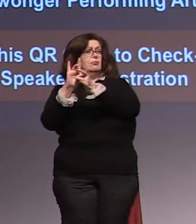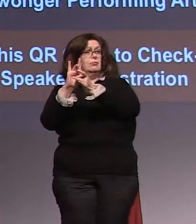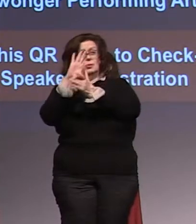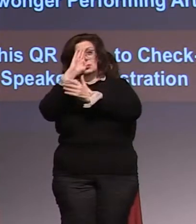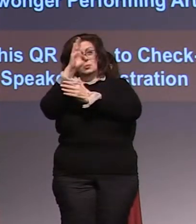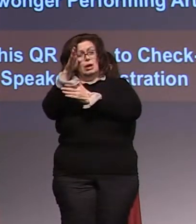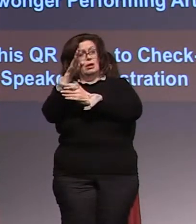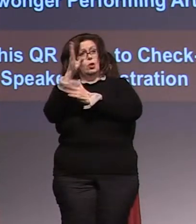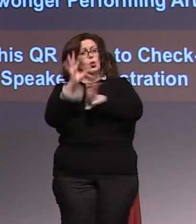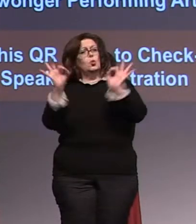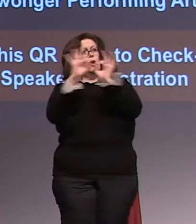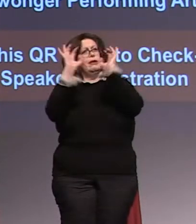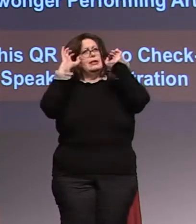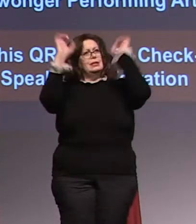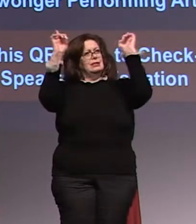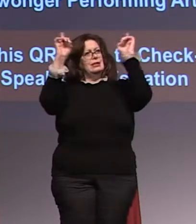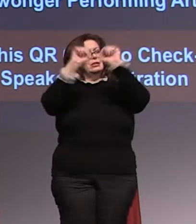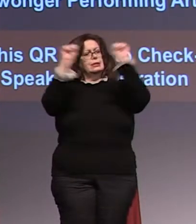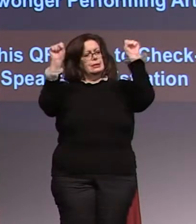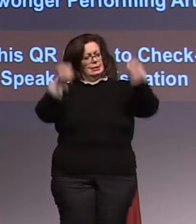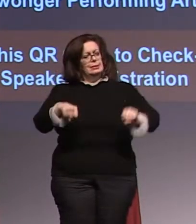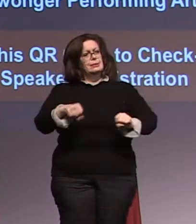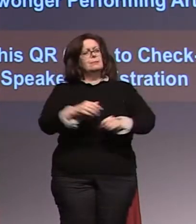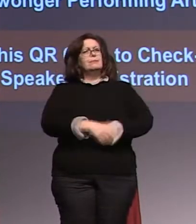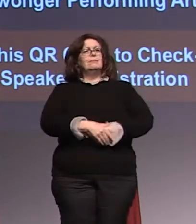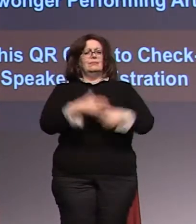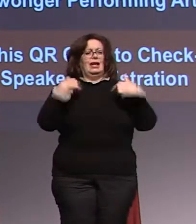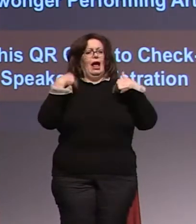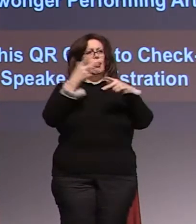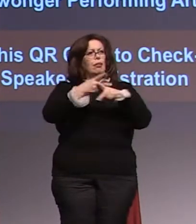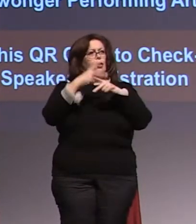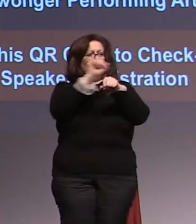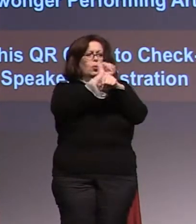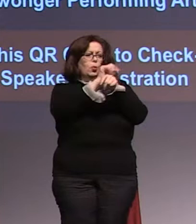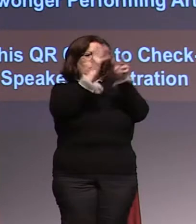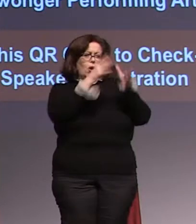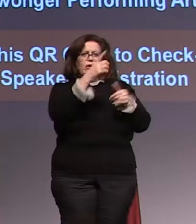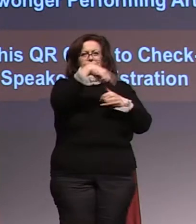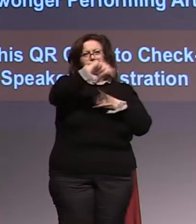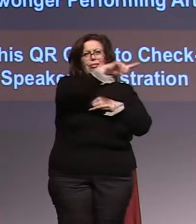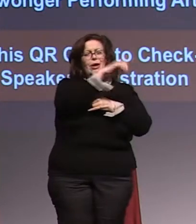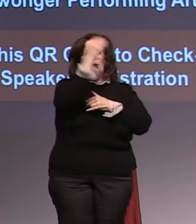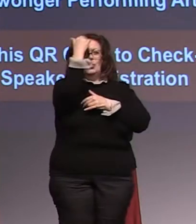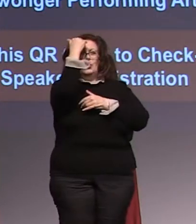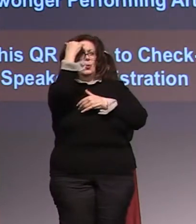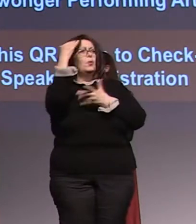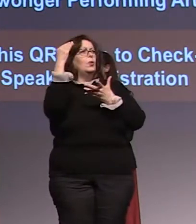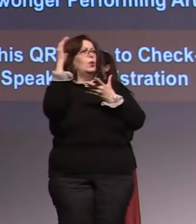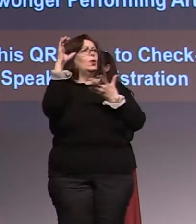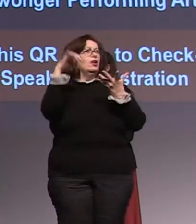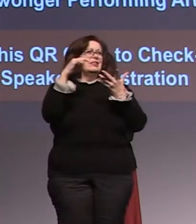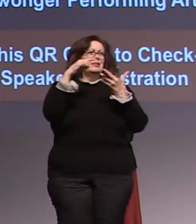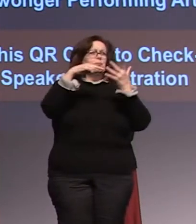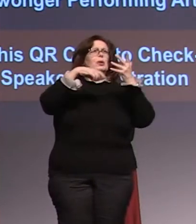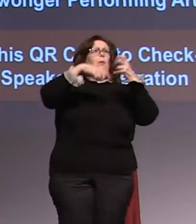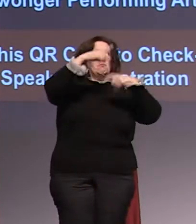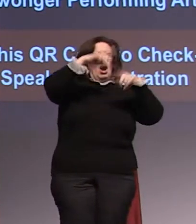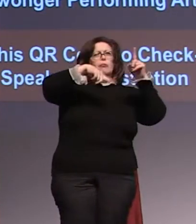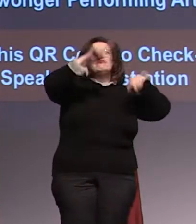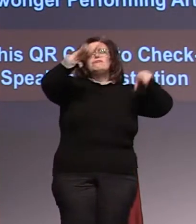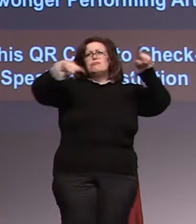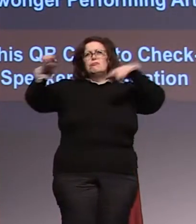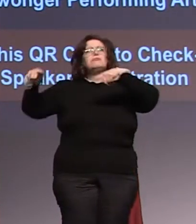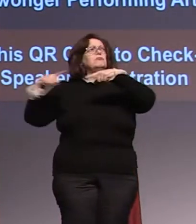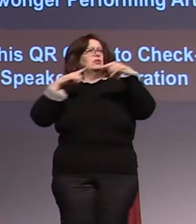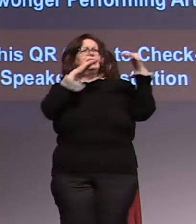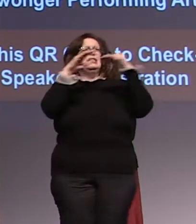the quality of an educational system. Healthcare workers who know that when we look at health disparities, we can also